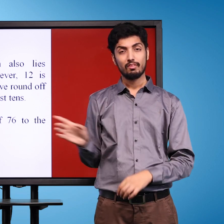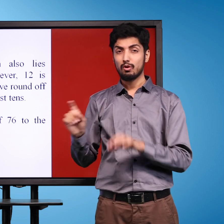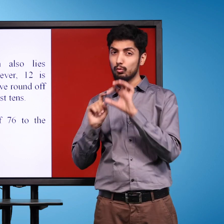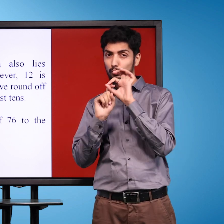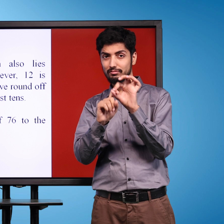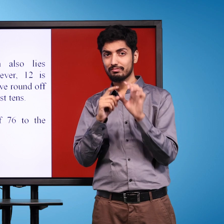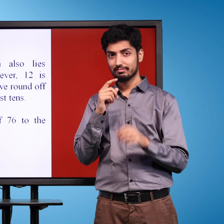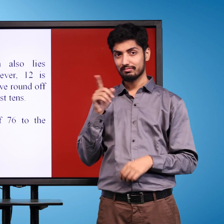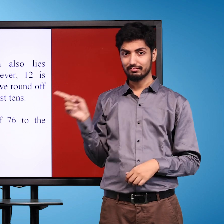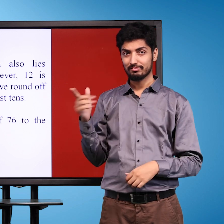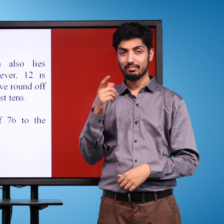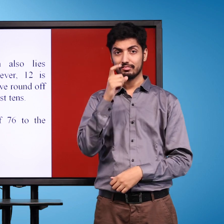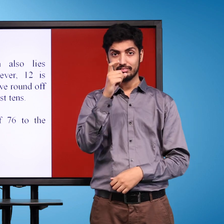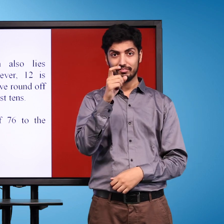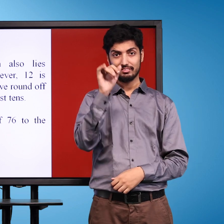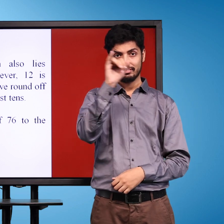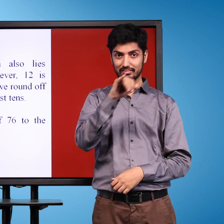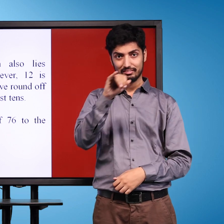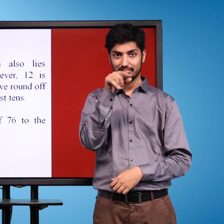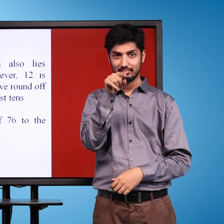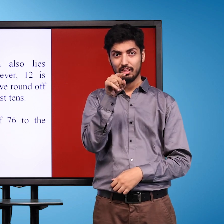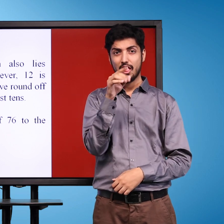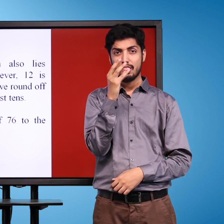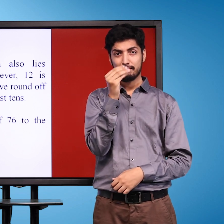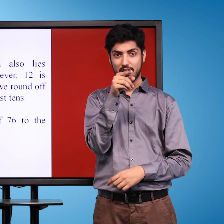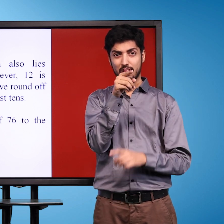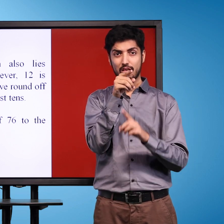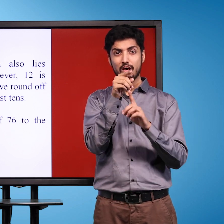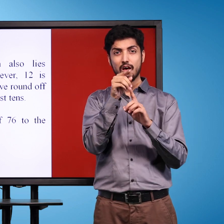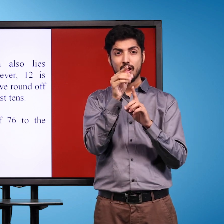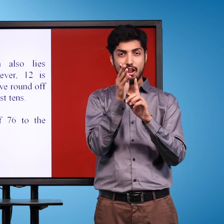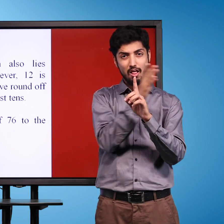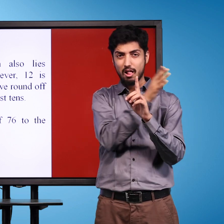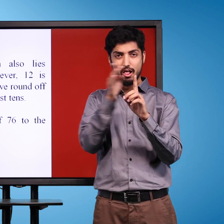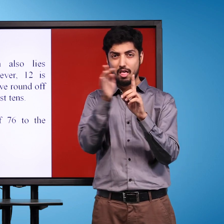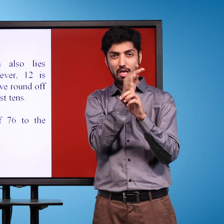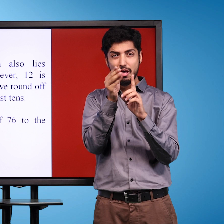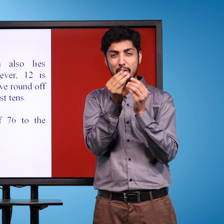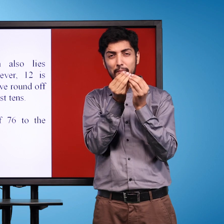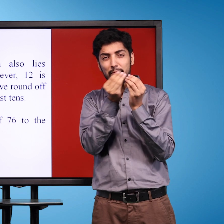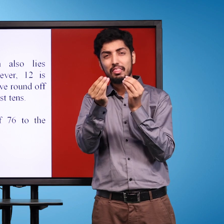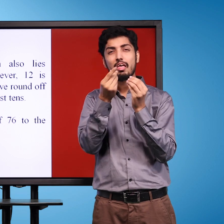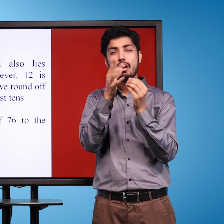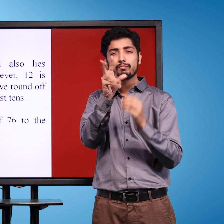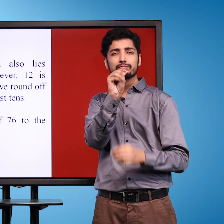How would you round off 76 to the nearest tens? Is it not 80?